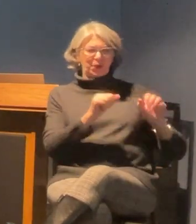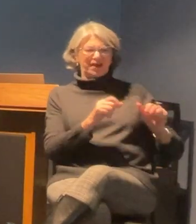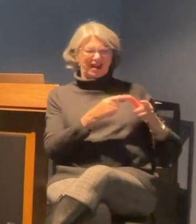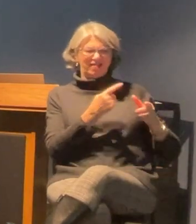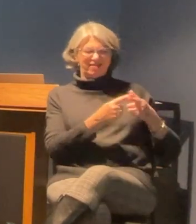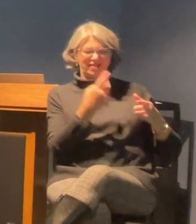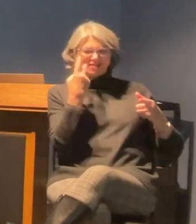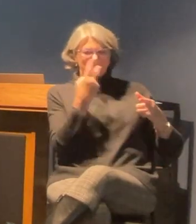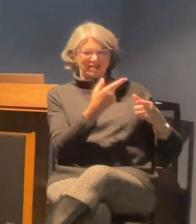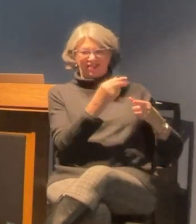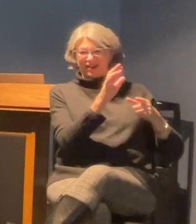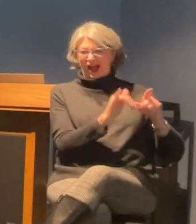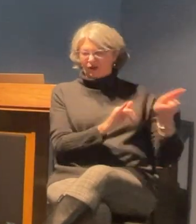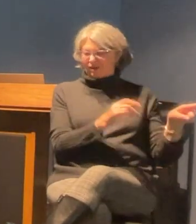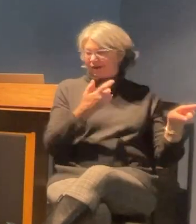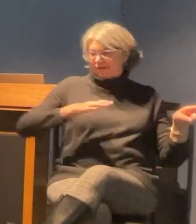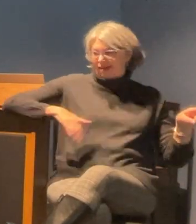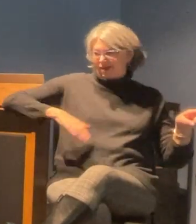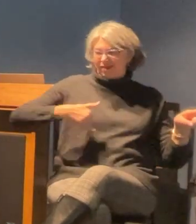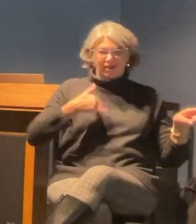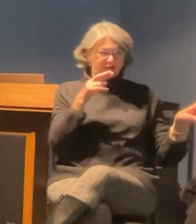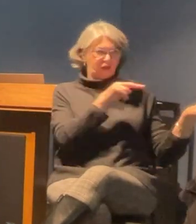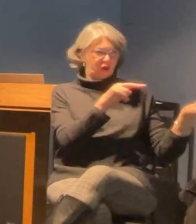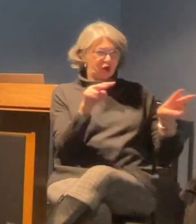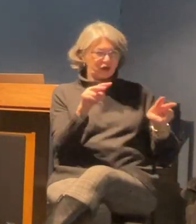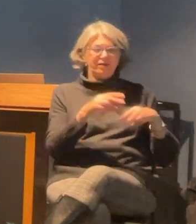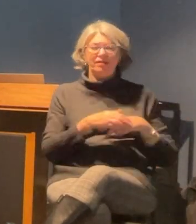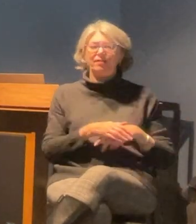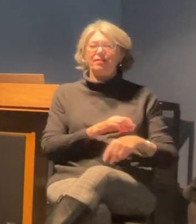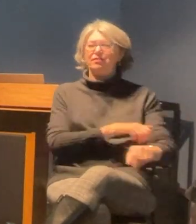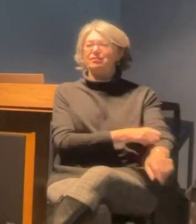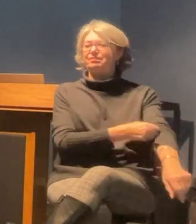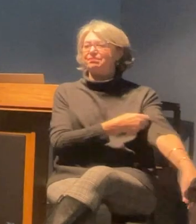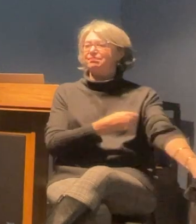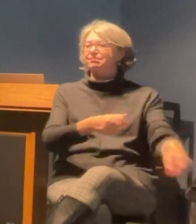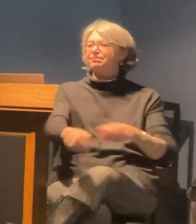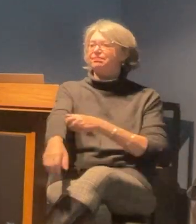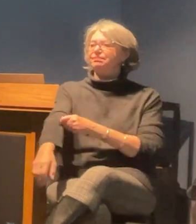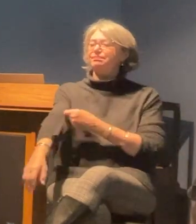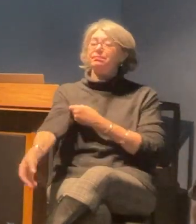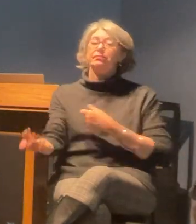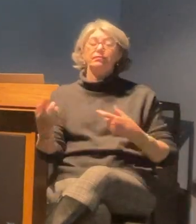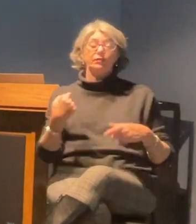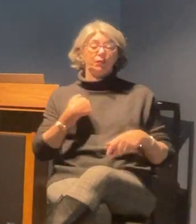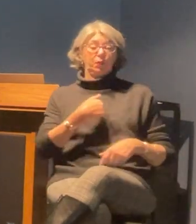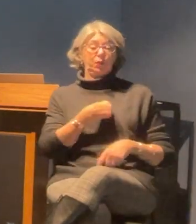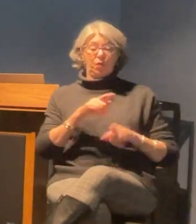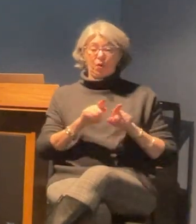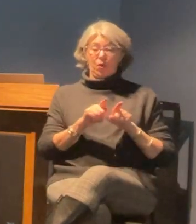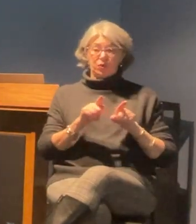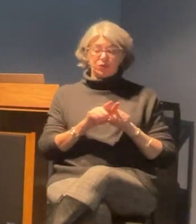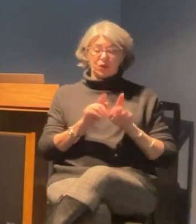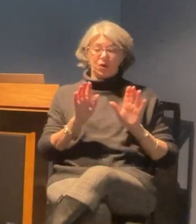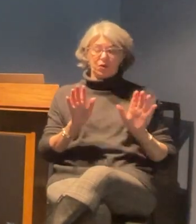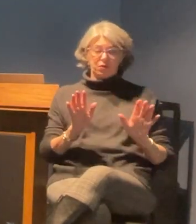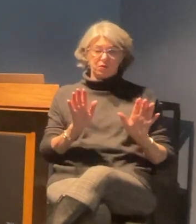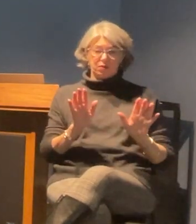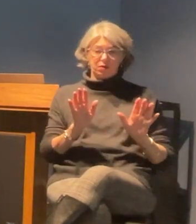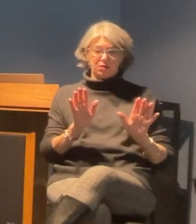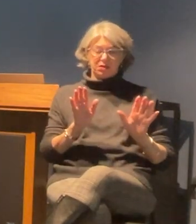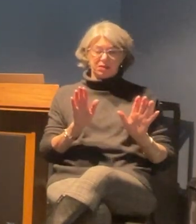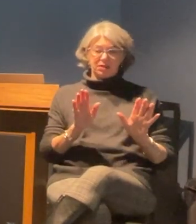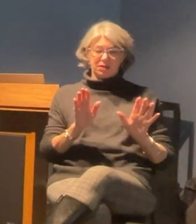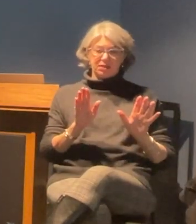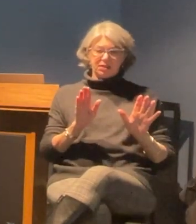then see in the gallery if you haven't already. And we're also gonna move out from kind of